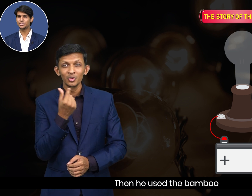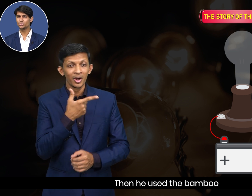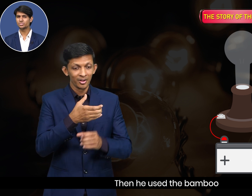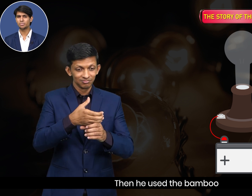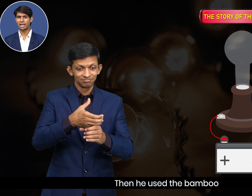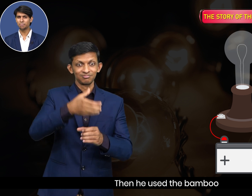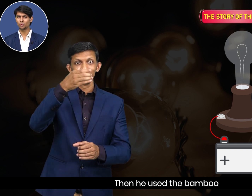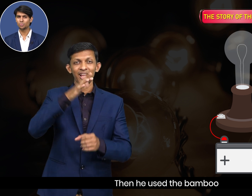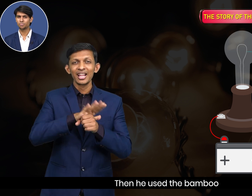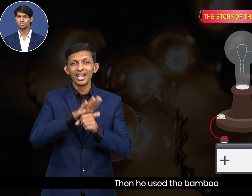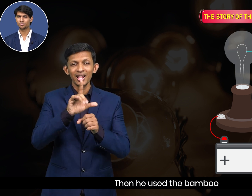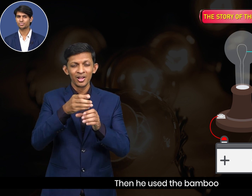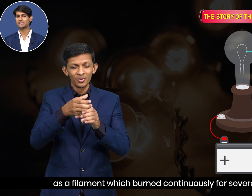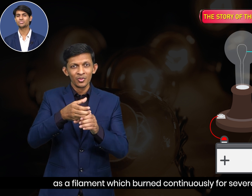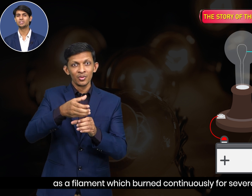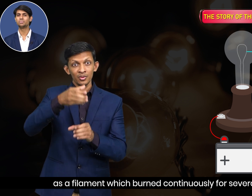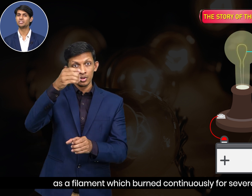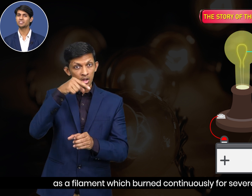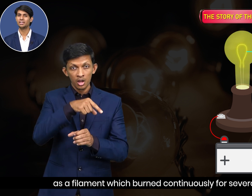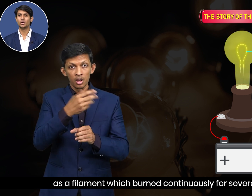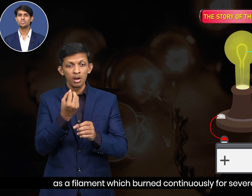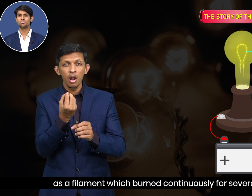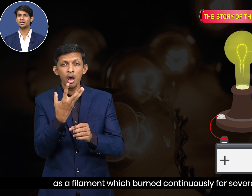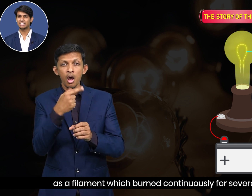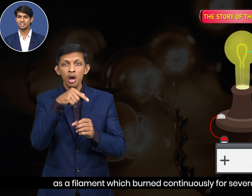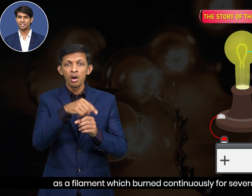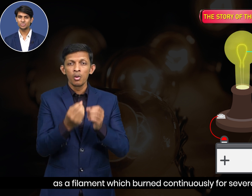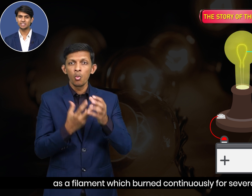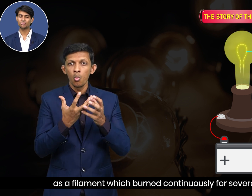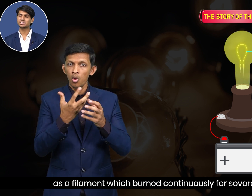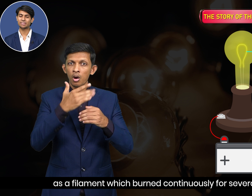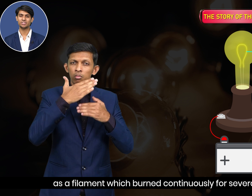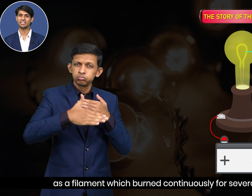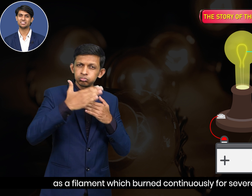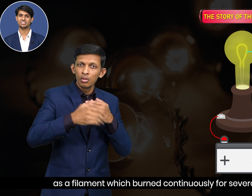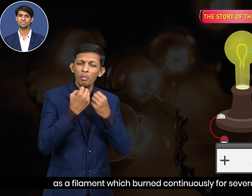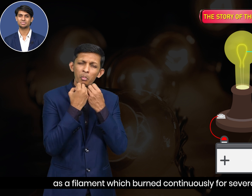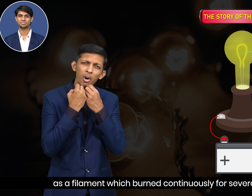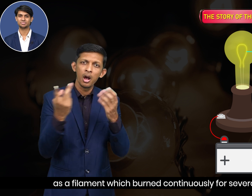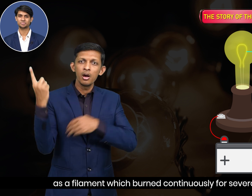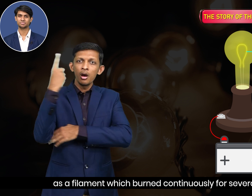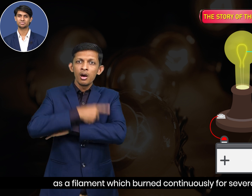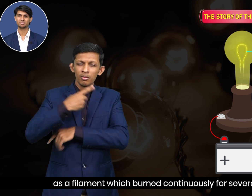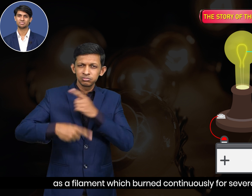Then he used the bamboo as a filament which burned continuously for several days.